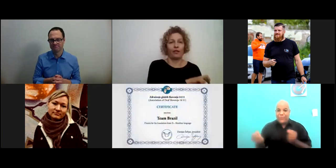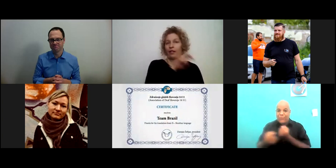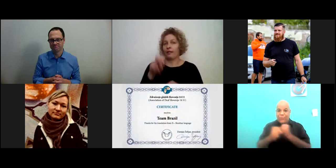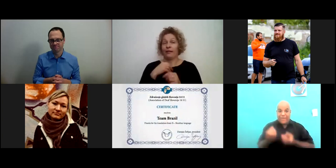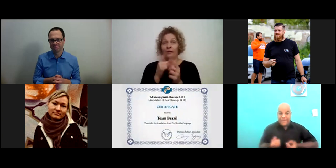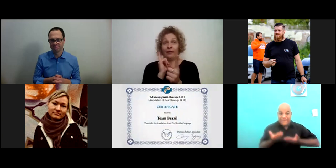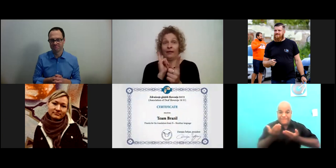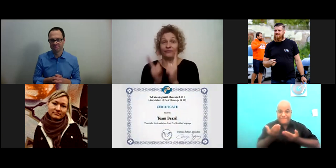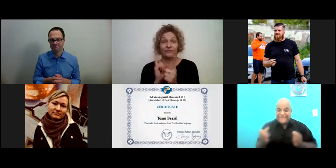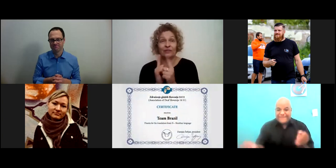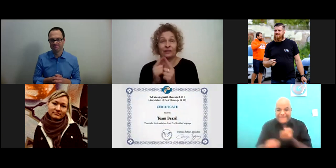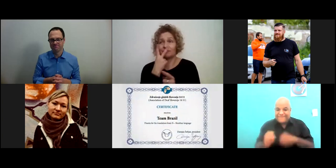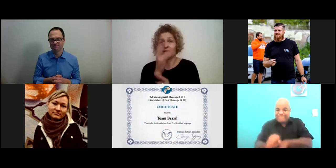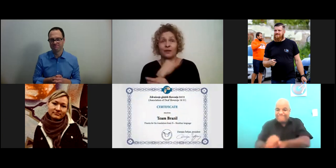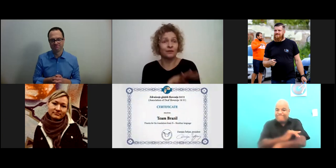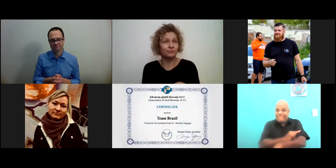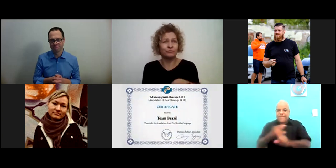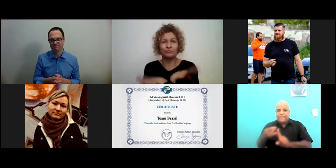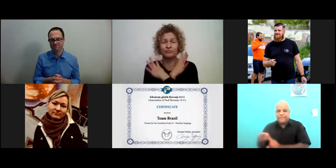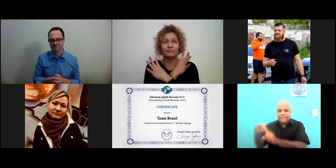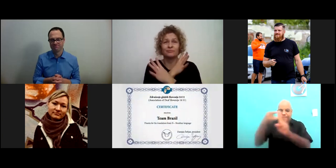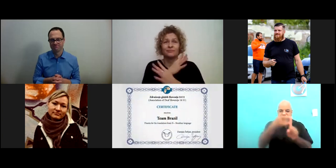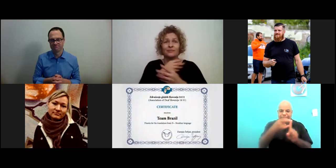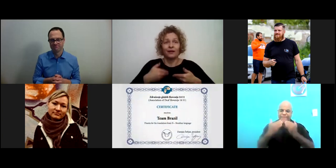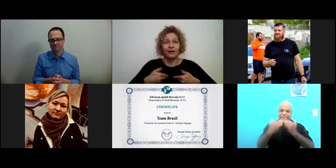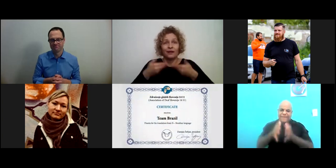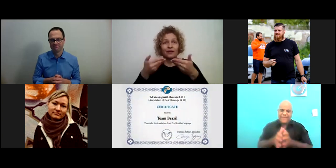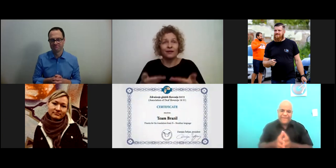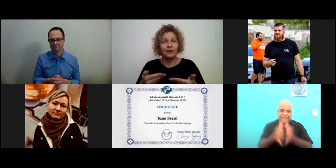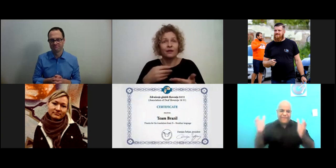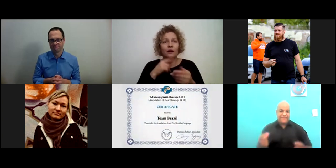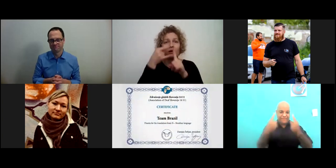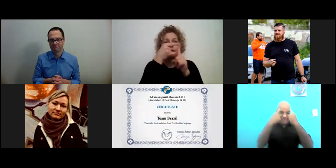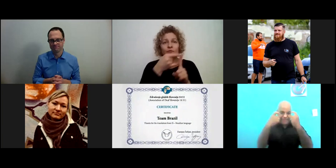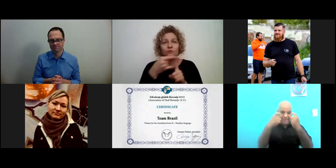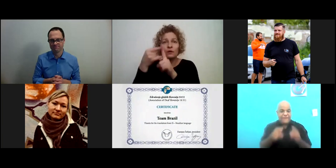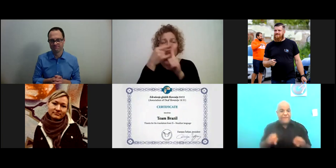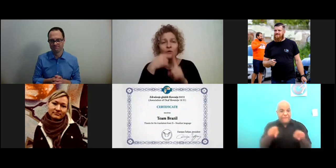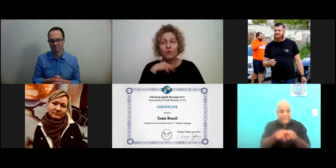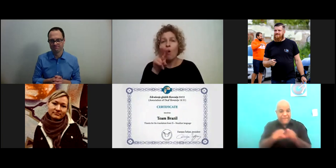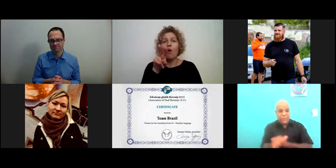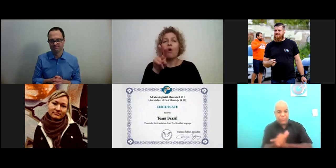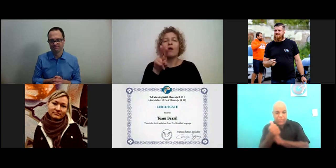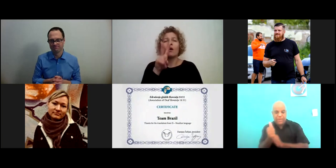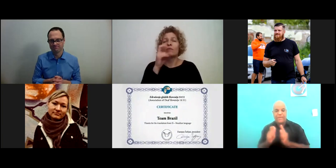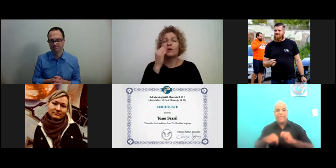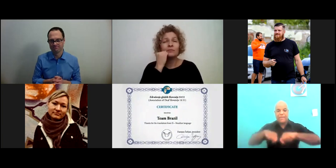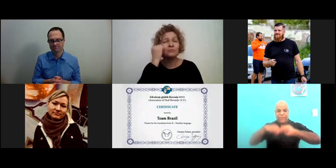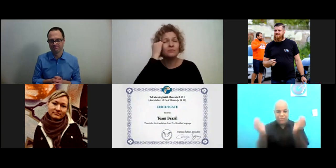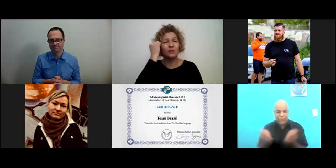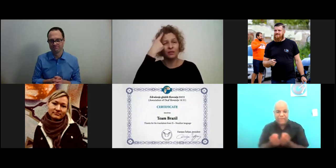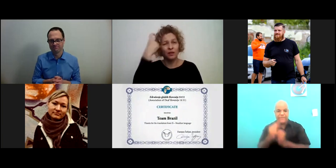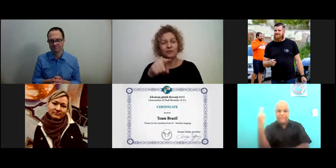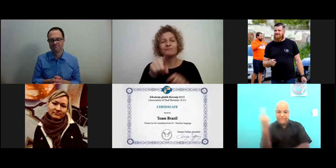It's been so great to be involved and I've been so inspired. Thank you so much to